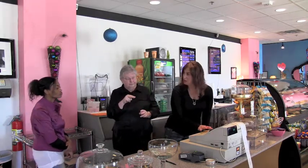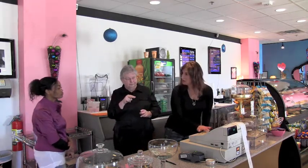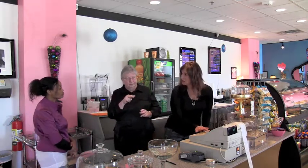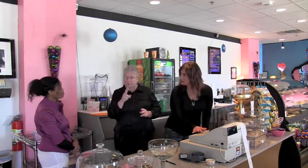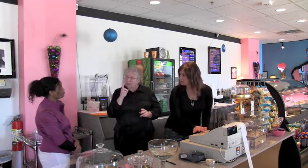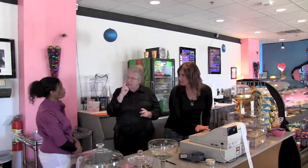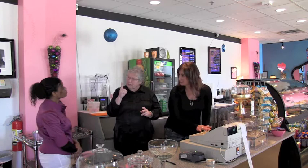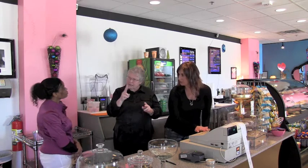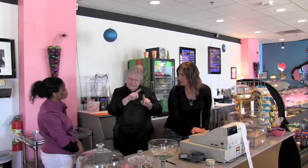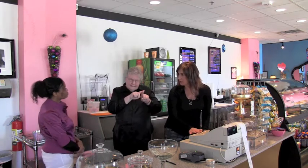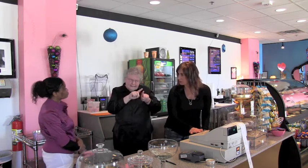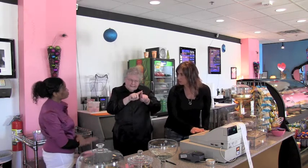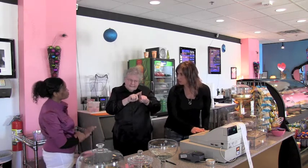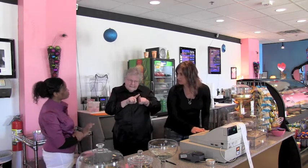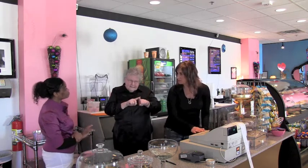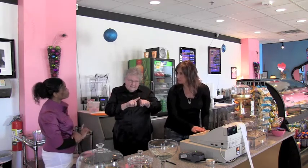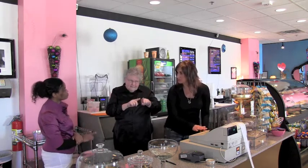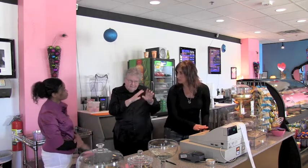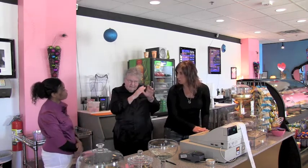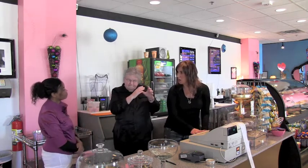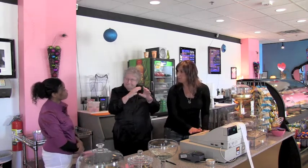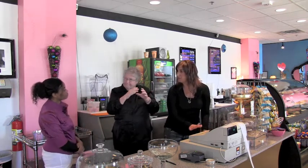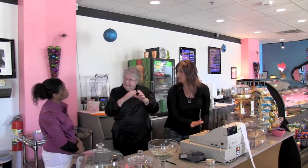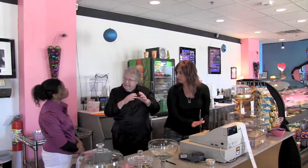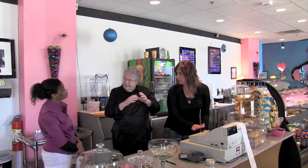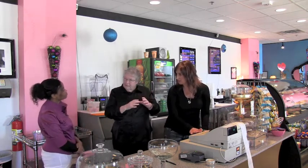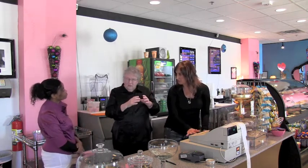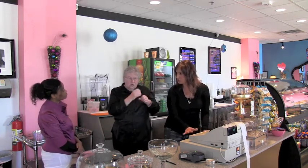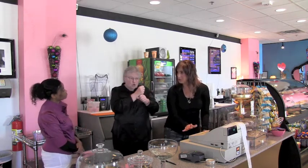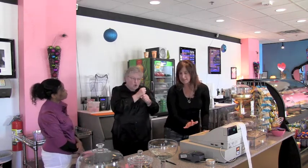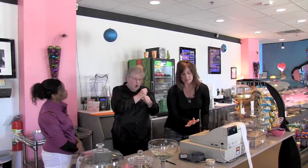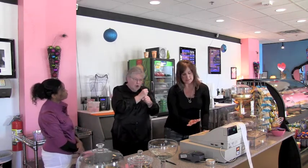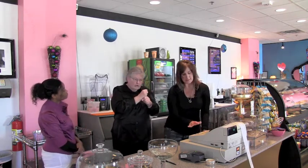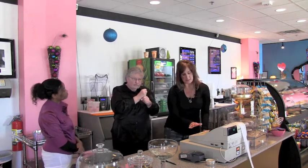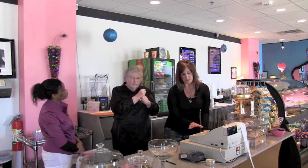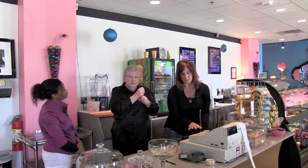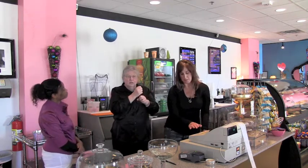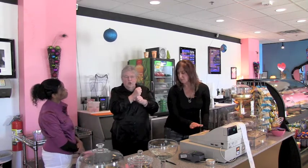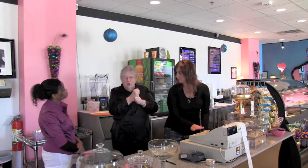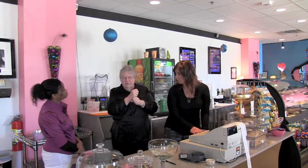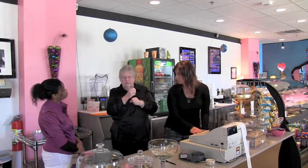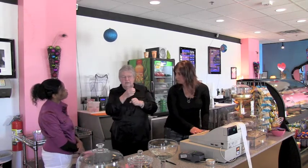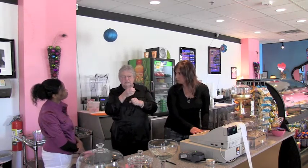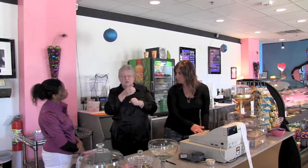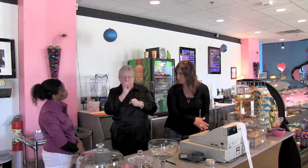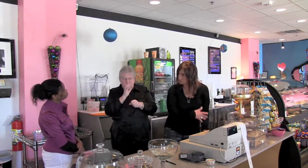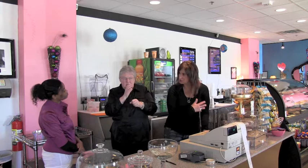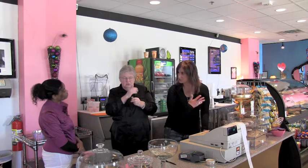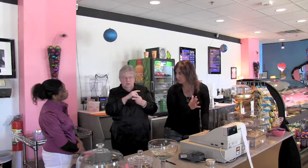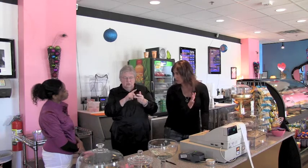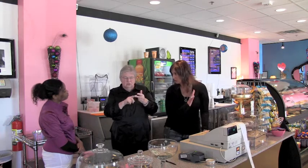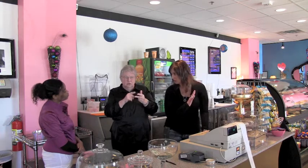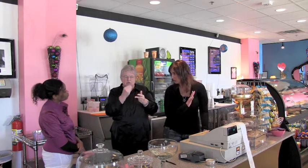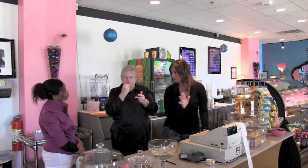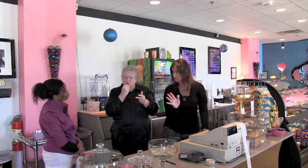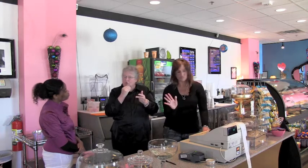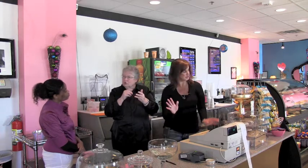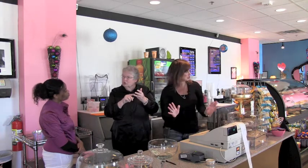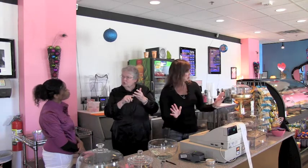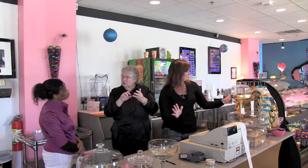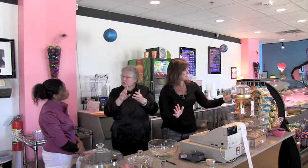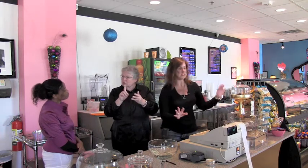you'll see all kinds of different categories. The coffee drinks, the food, donuts,